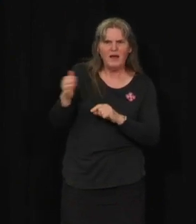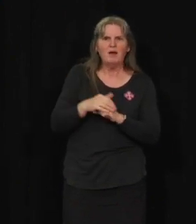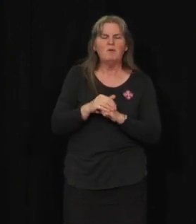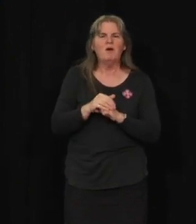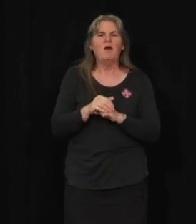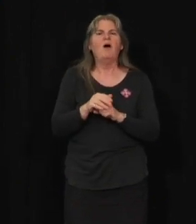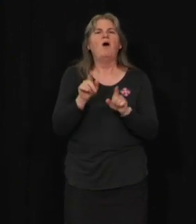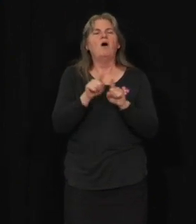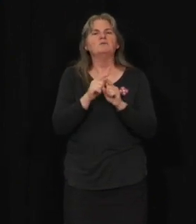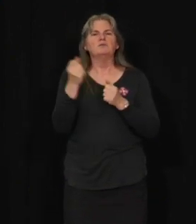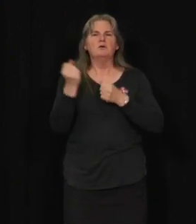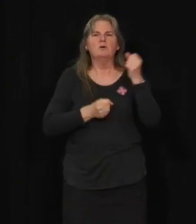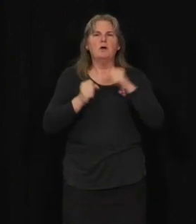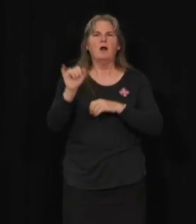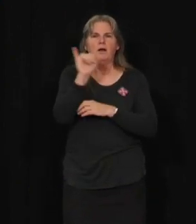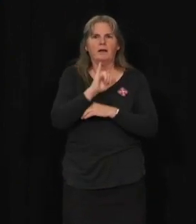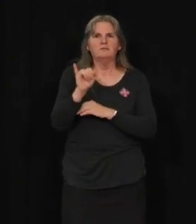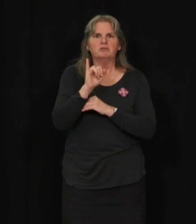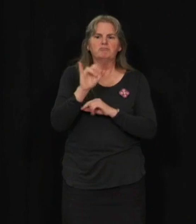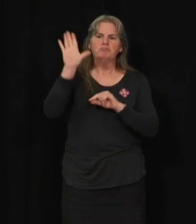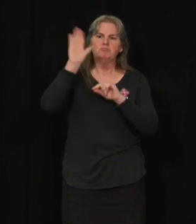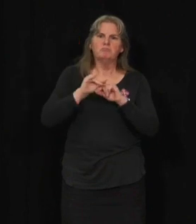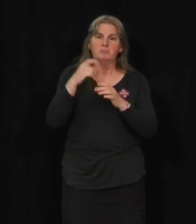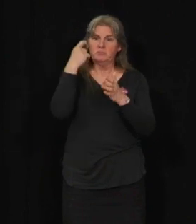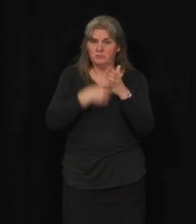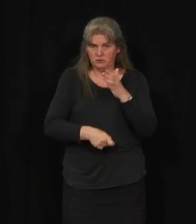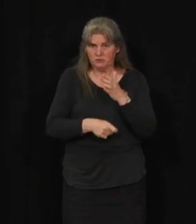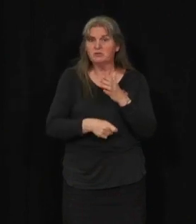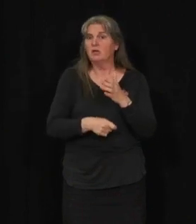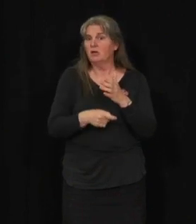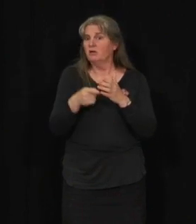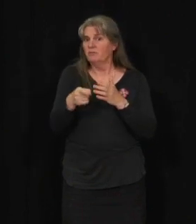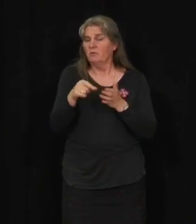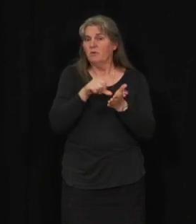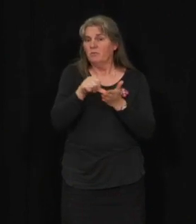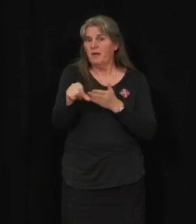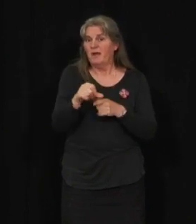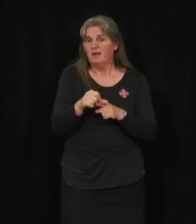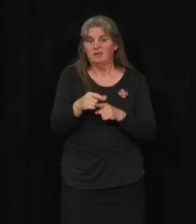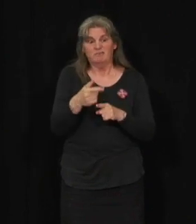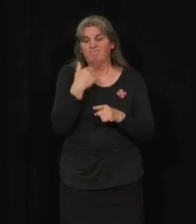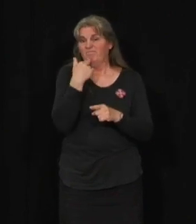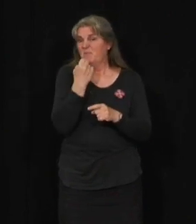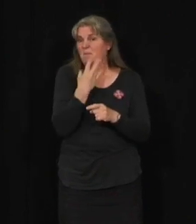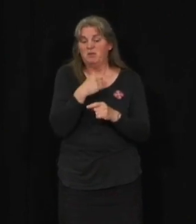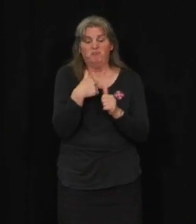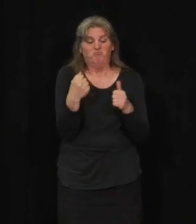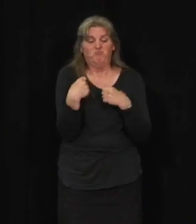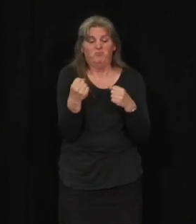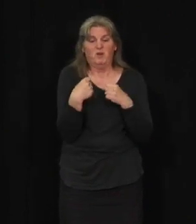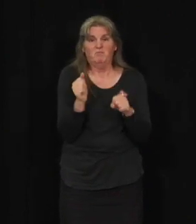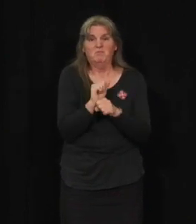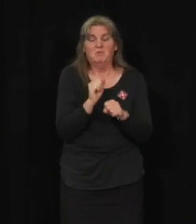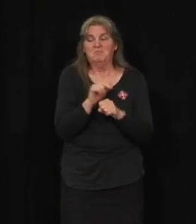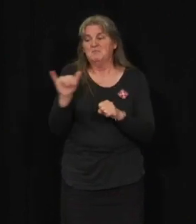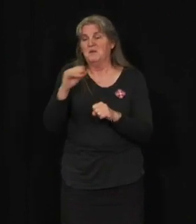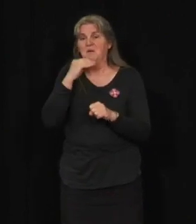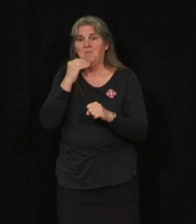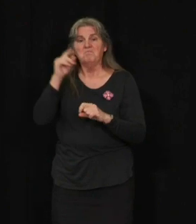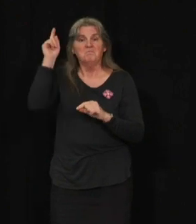insurers are reducing or even rebating auto insurance for people who are driving less due to working at home.